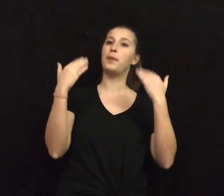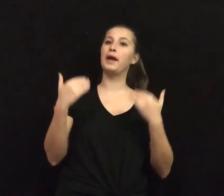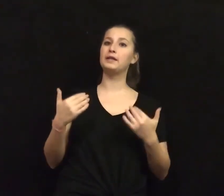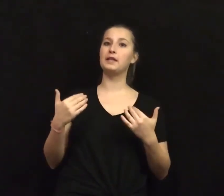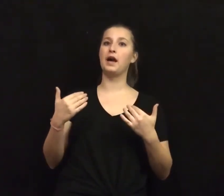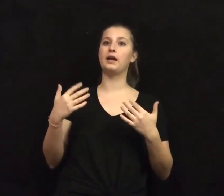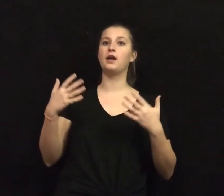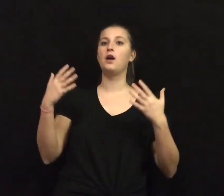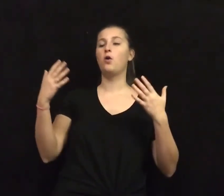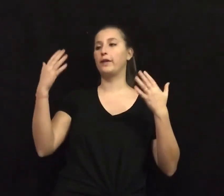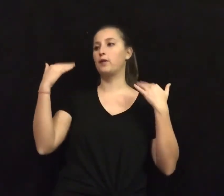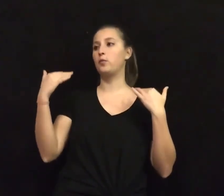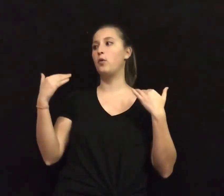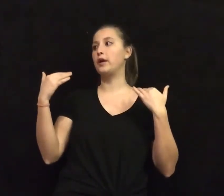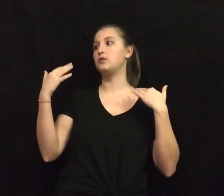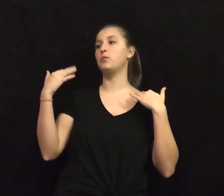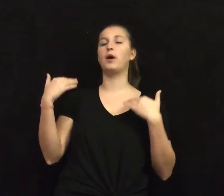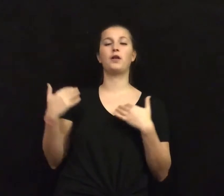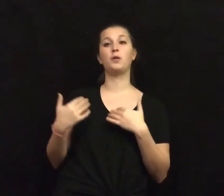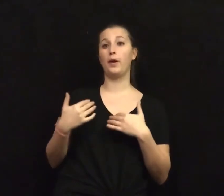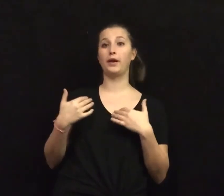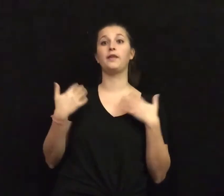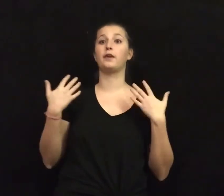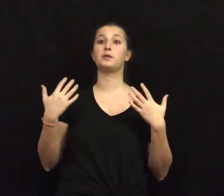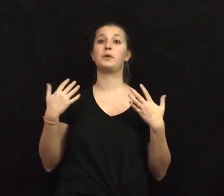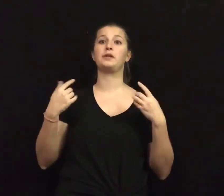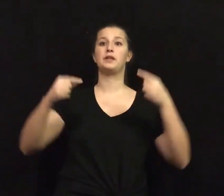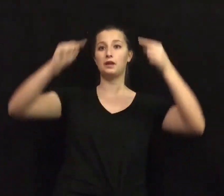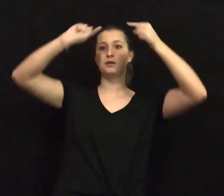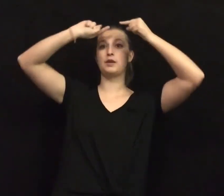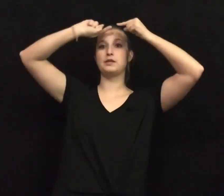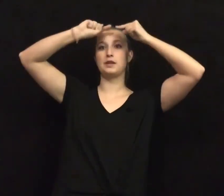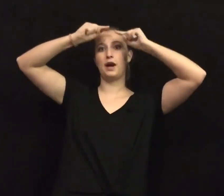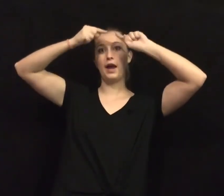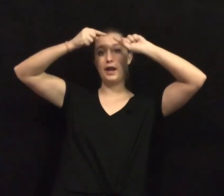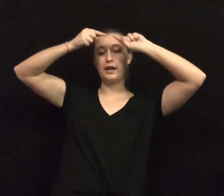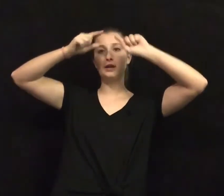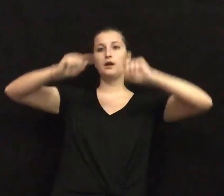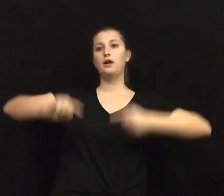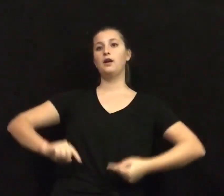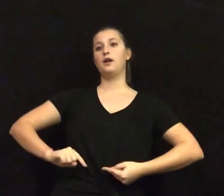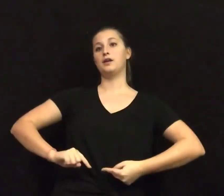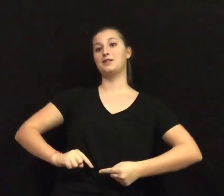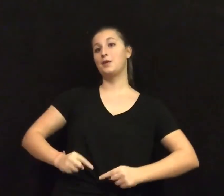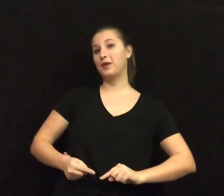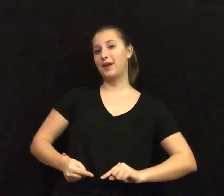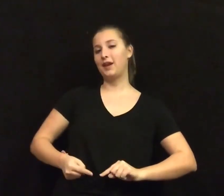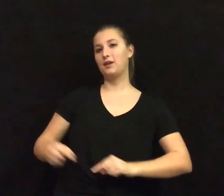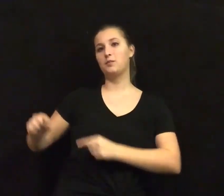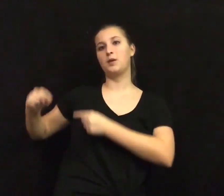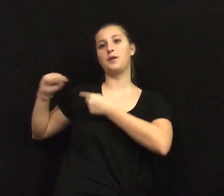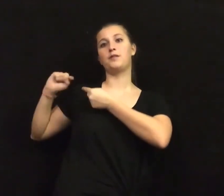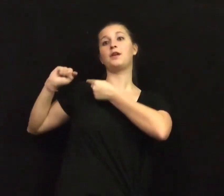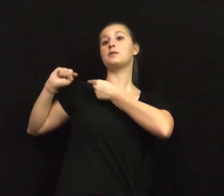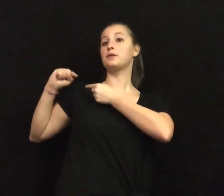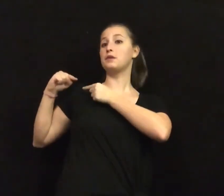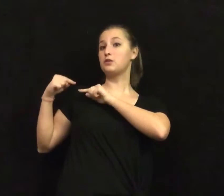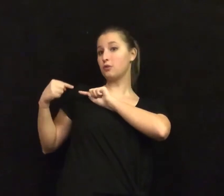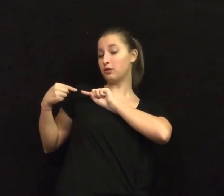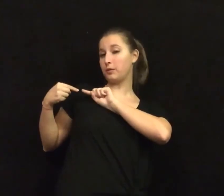pain sign, or they will point to the part of their body that they're experiencing. So this is a headache, a stomach ache, maybe if they're experiencing shoulder